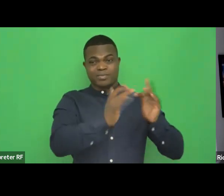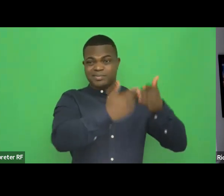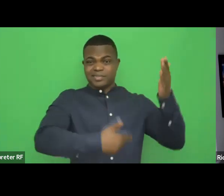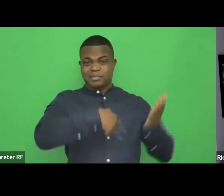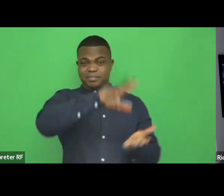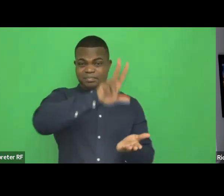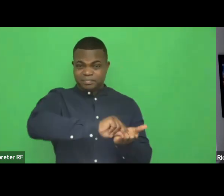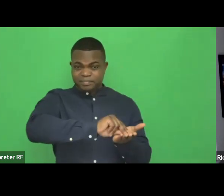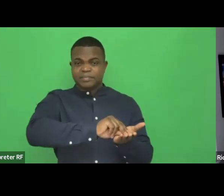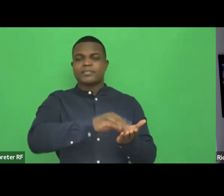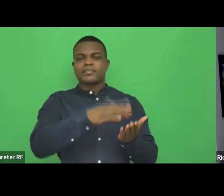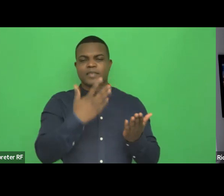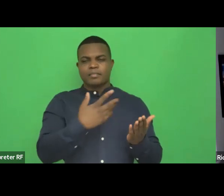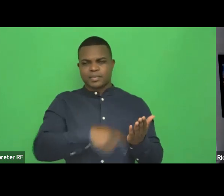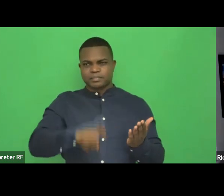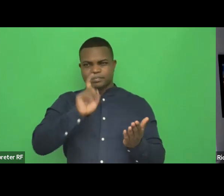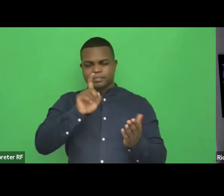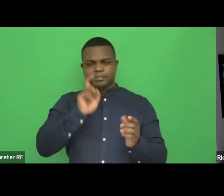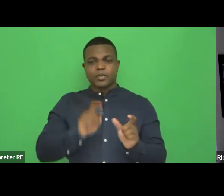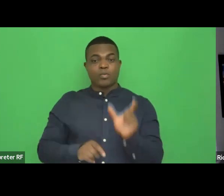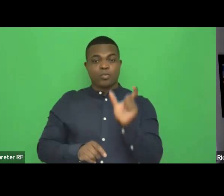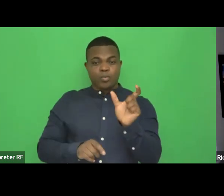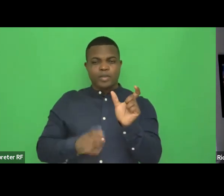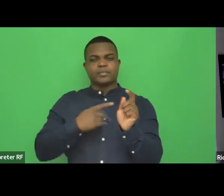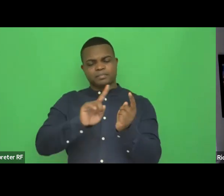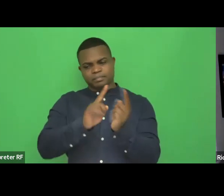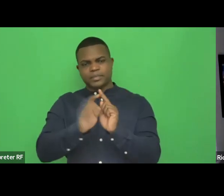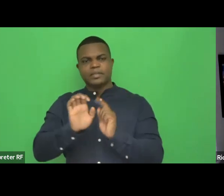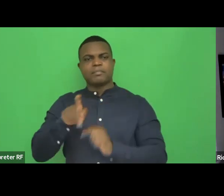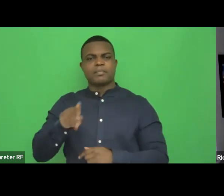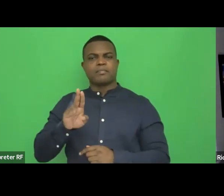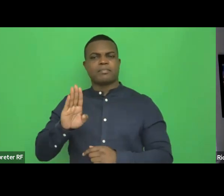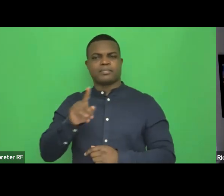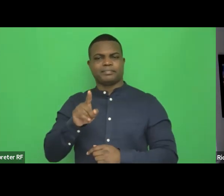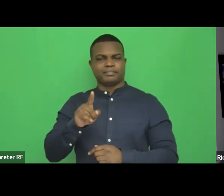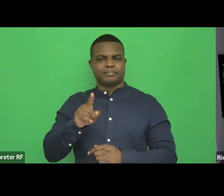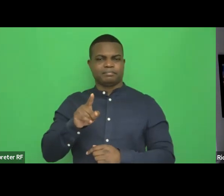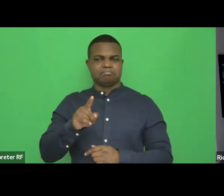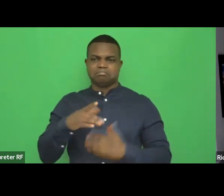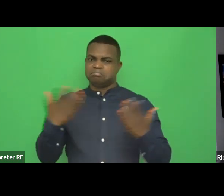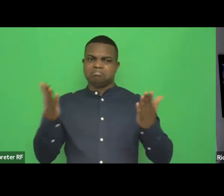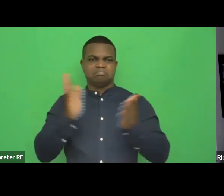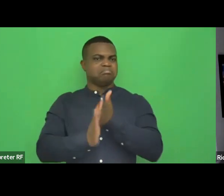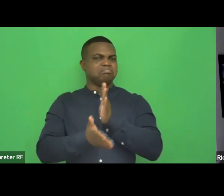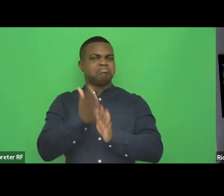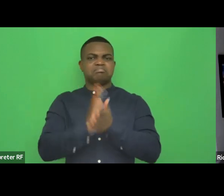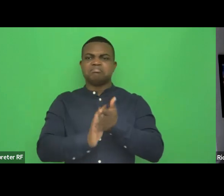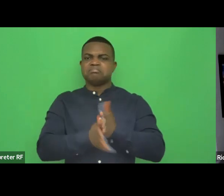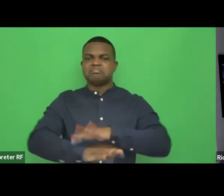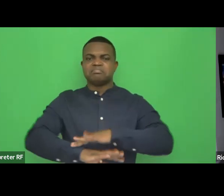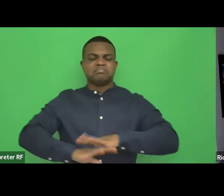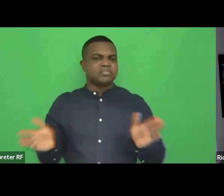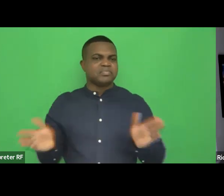is a training document, so that's probably been included as part of that, but it'll give you some helpful warnings and things if it tells you that you've